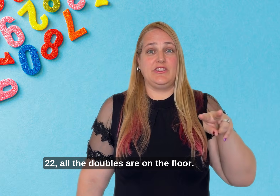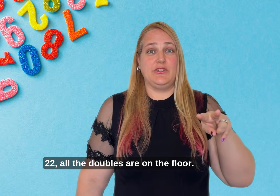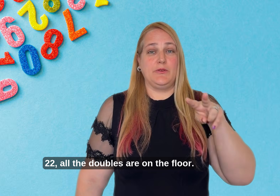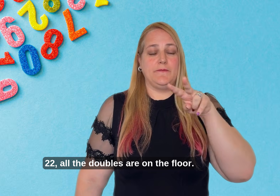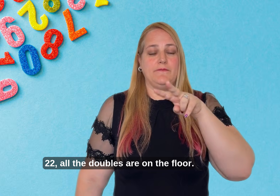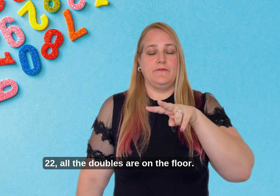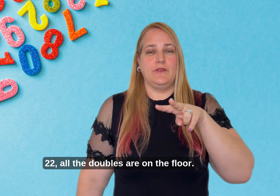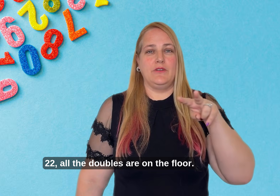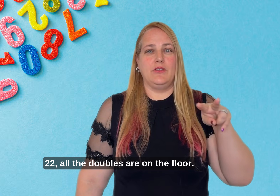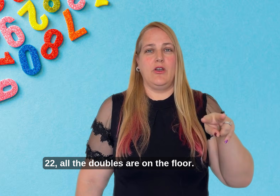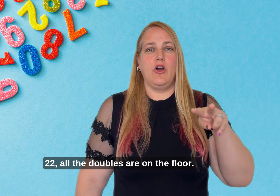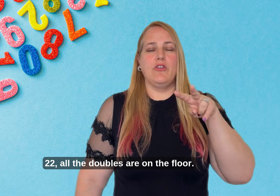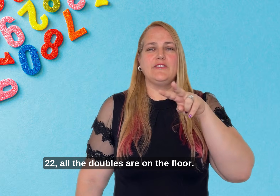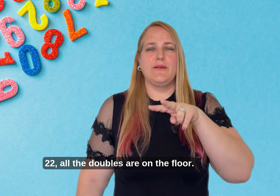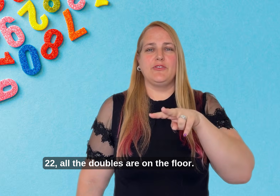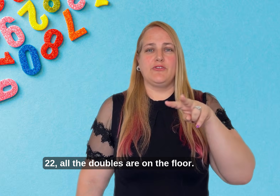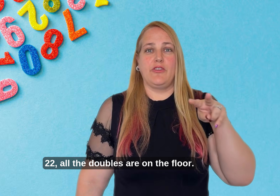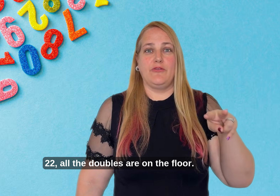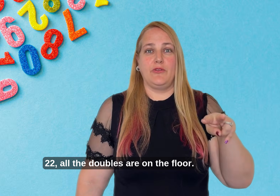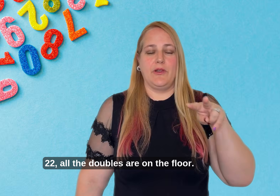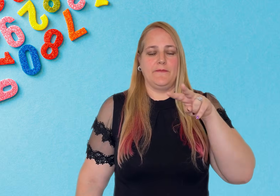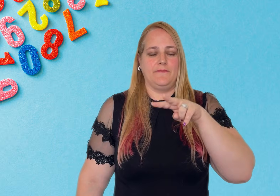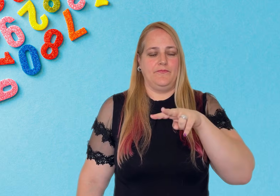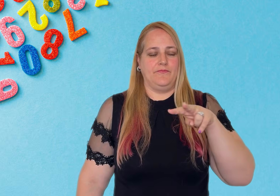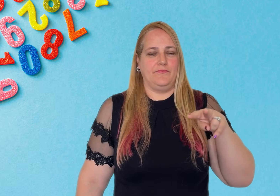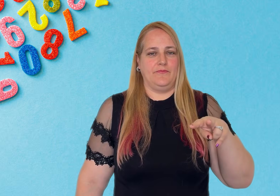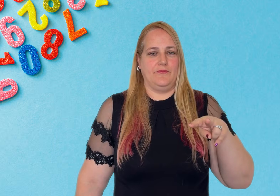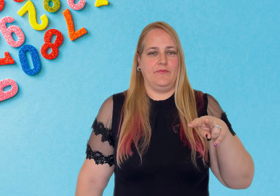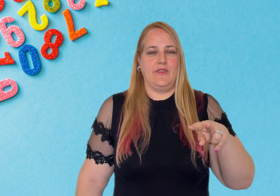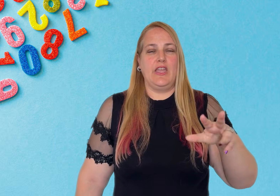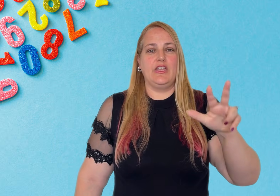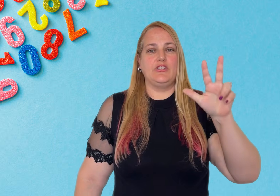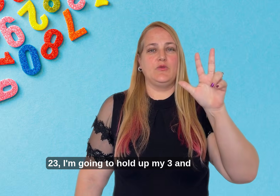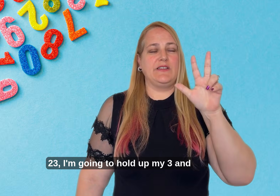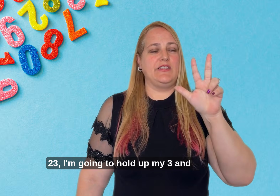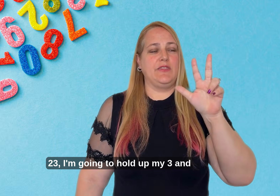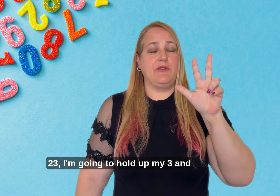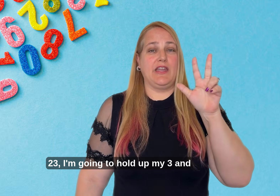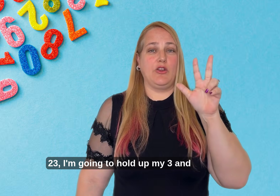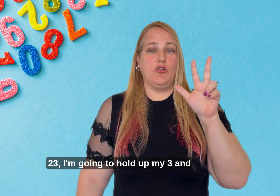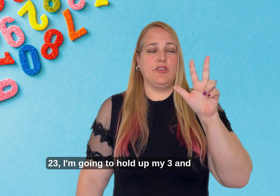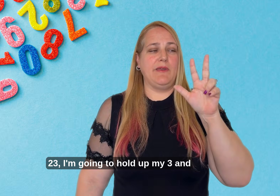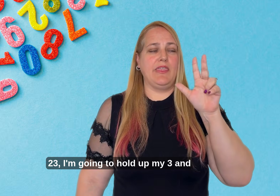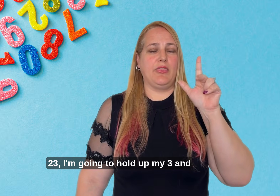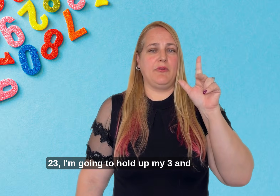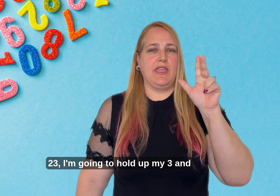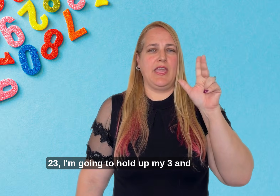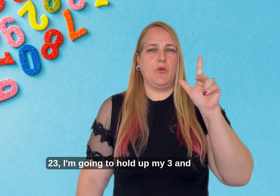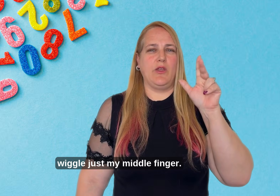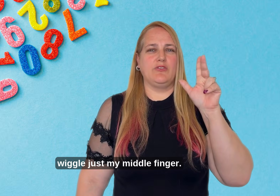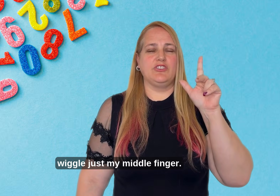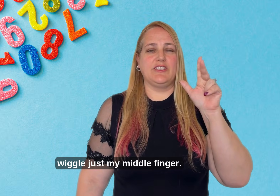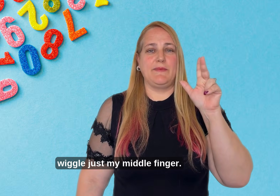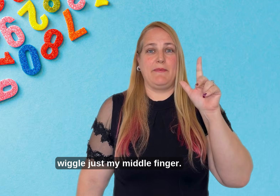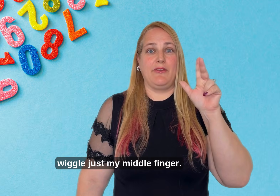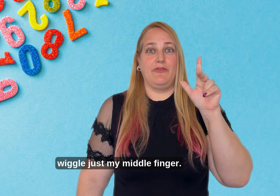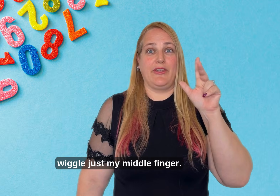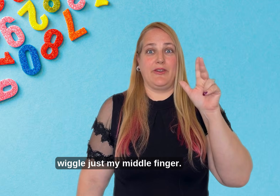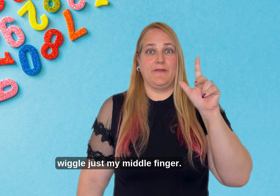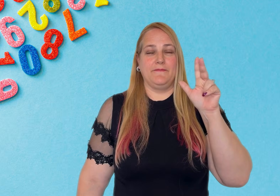$22, all the doubles are on the floor. $23, I'm going to hold up my 3 and wiggle just my middle finger.